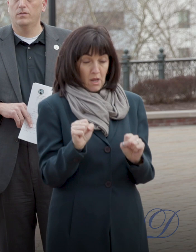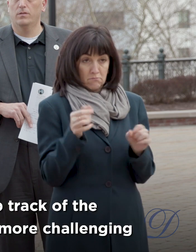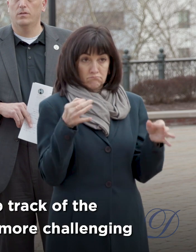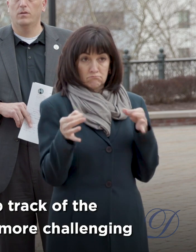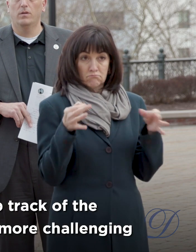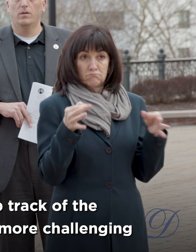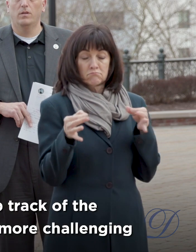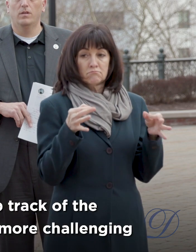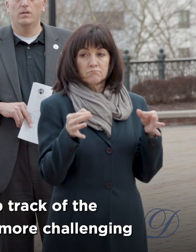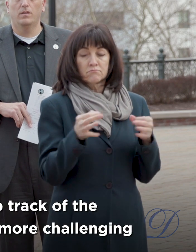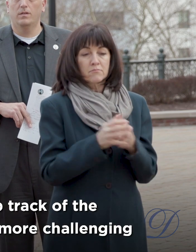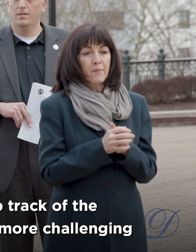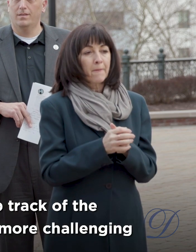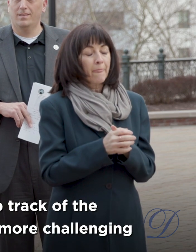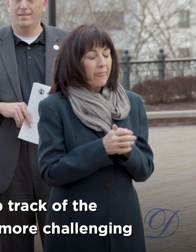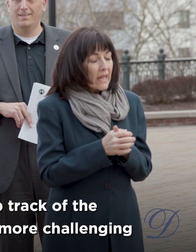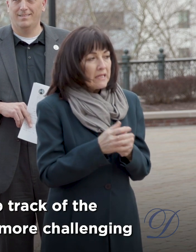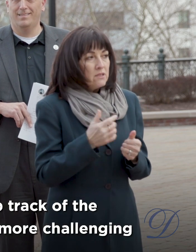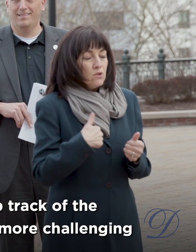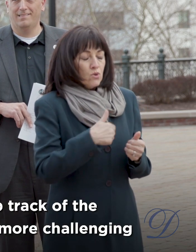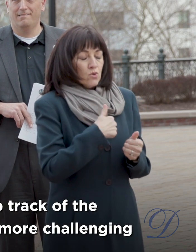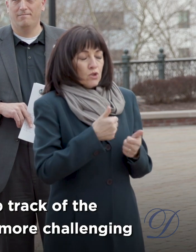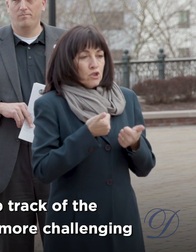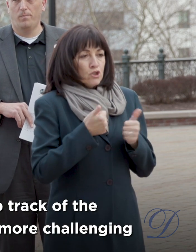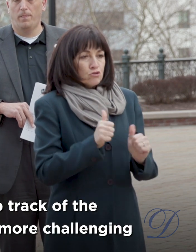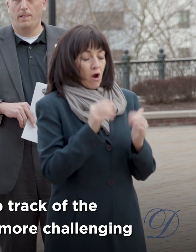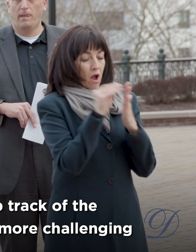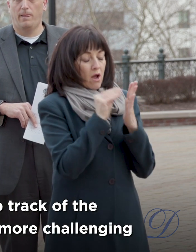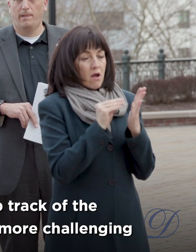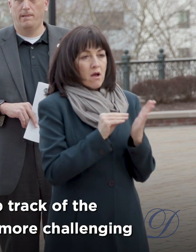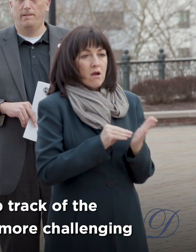say? We are trying very hard to keep track of the negative